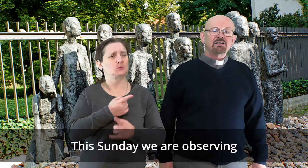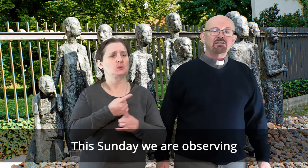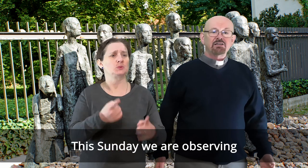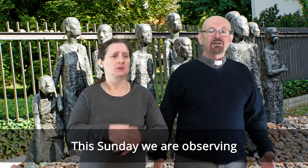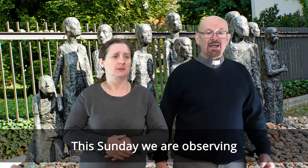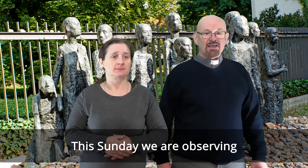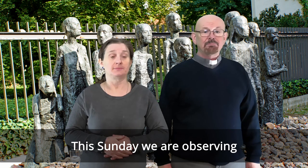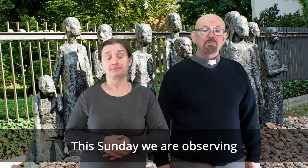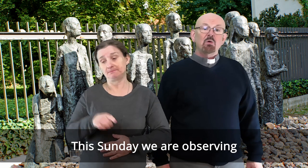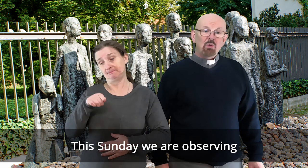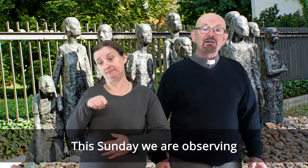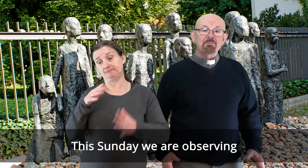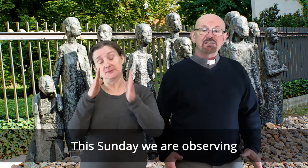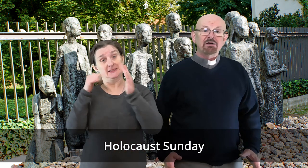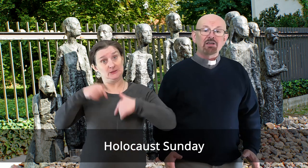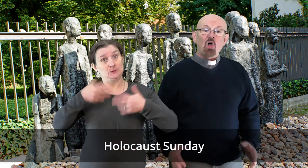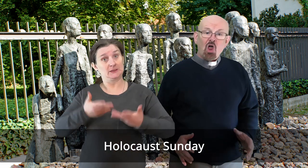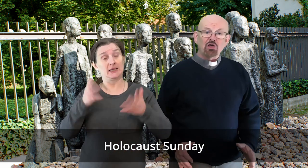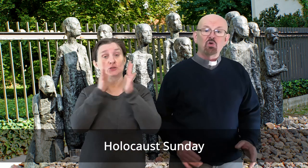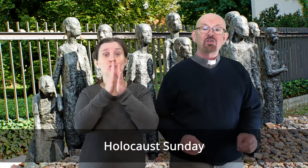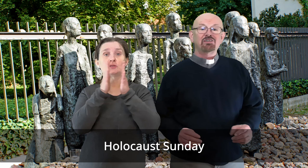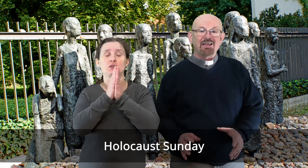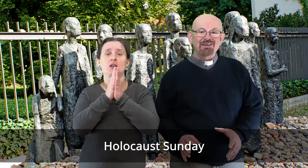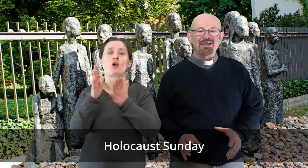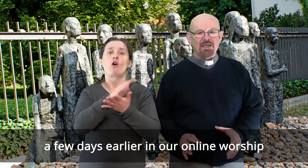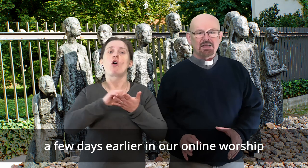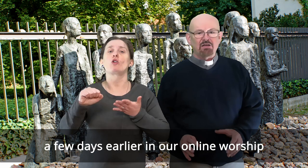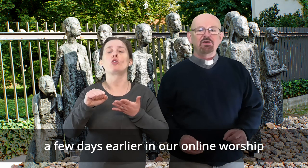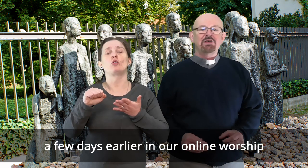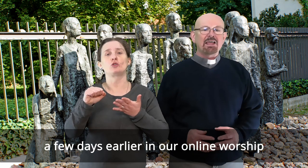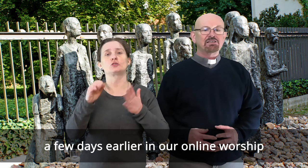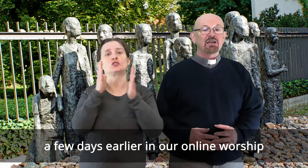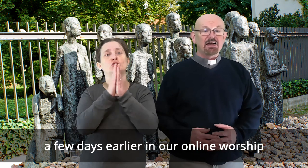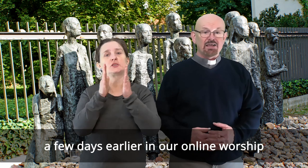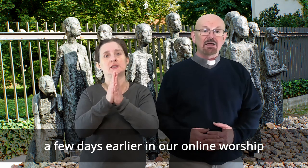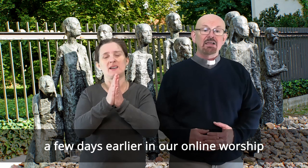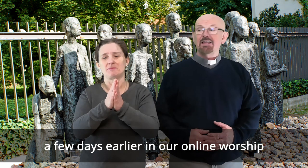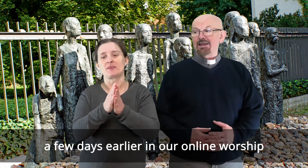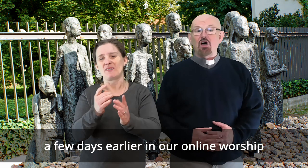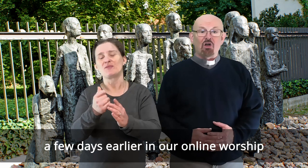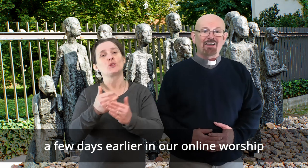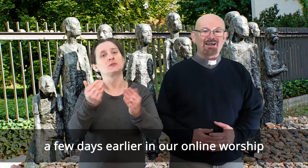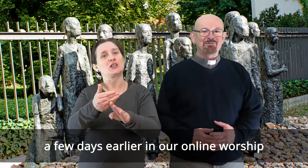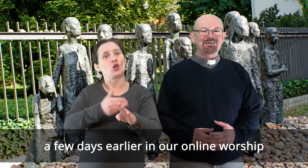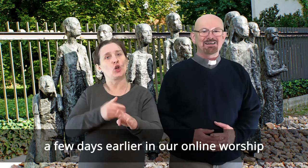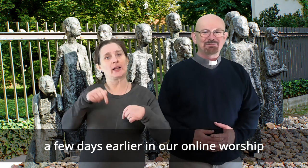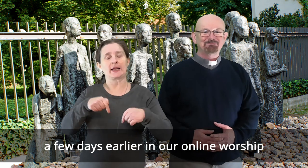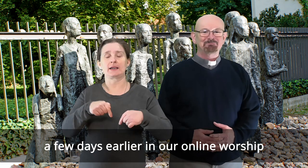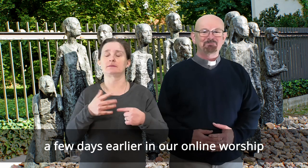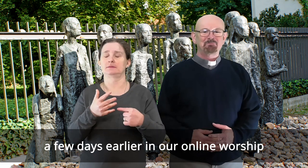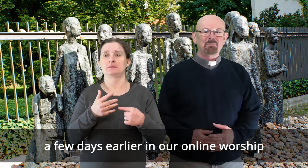This Sunday, we are observing Holocaust Sunday a few days earlier in our online